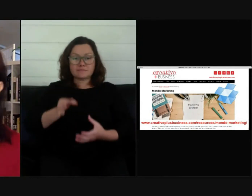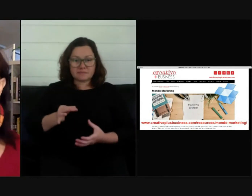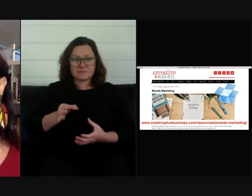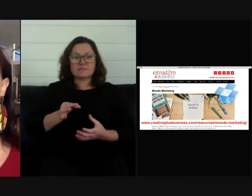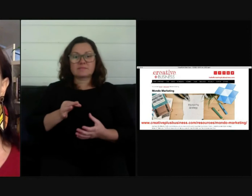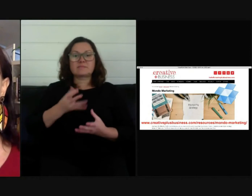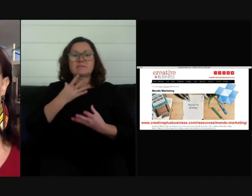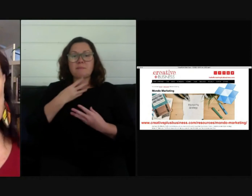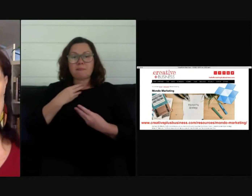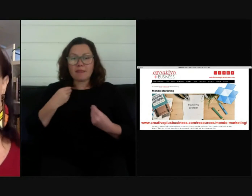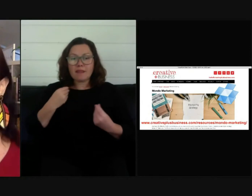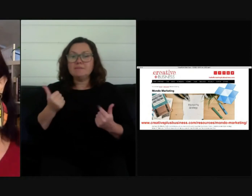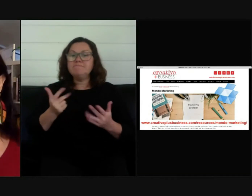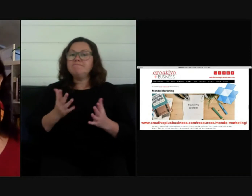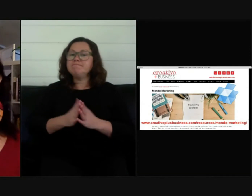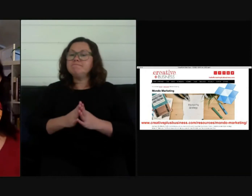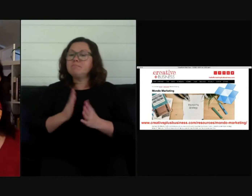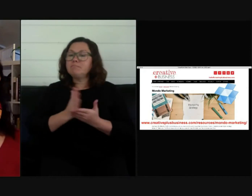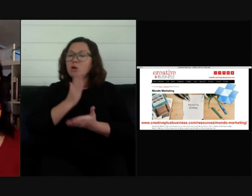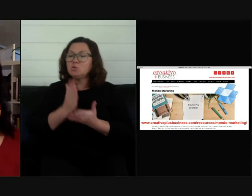I'm just going to take a pause.